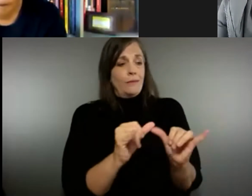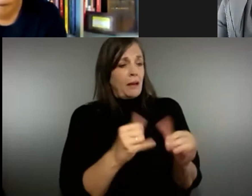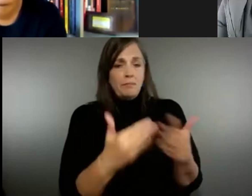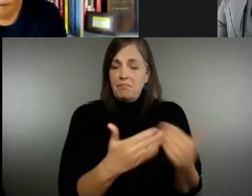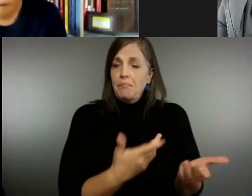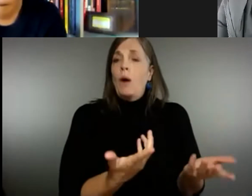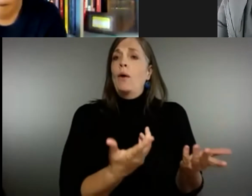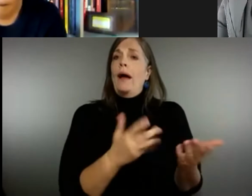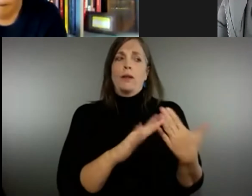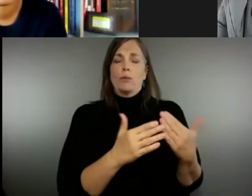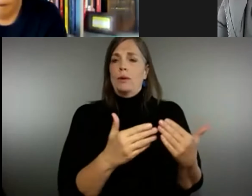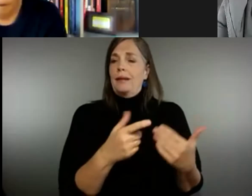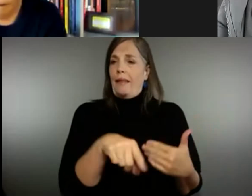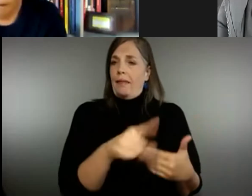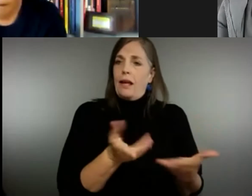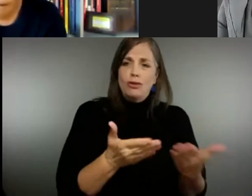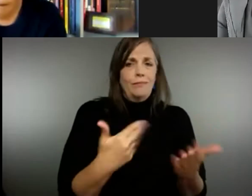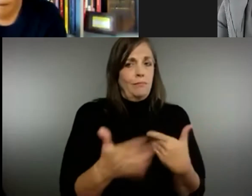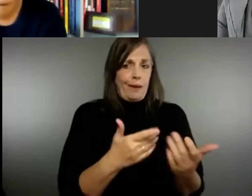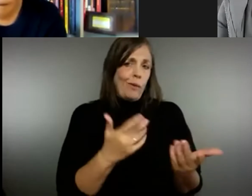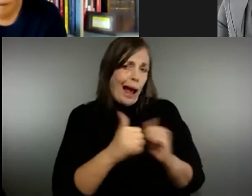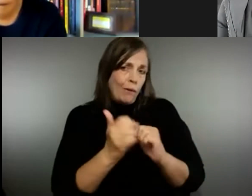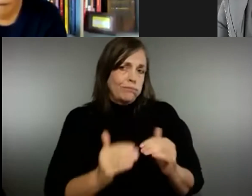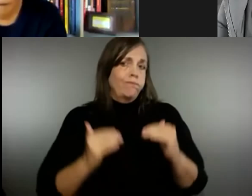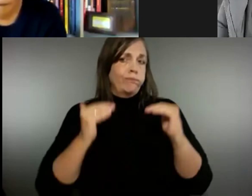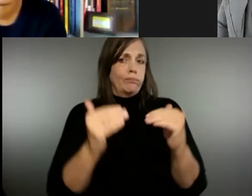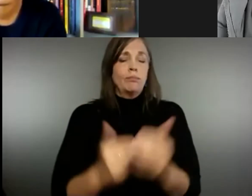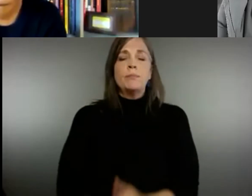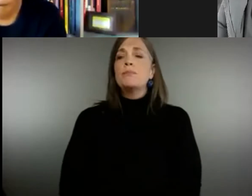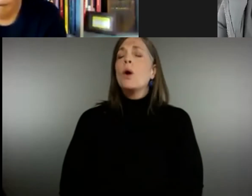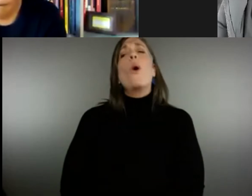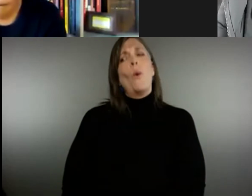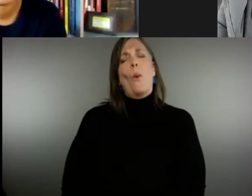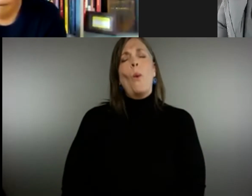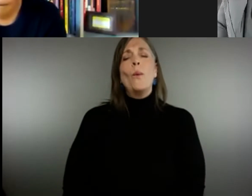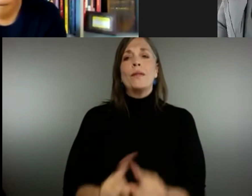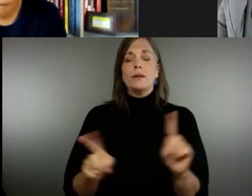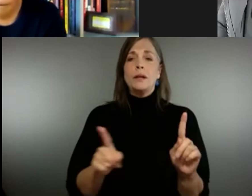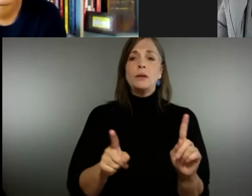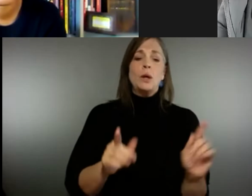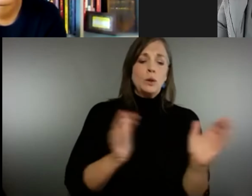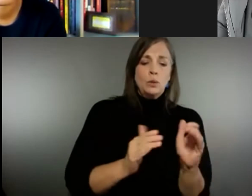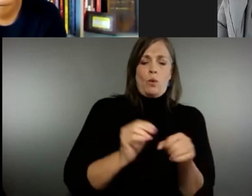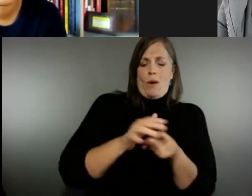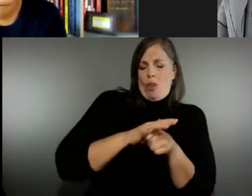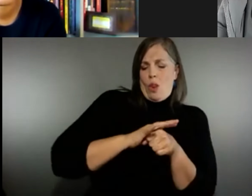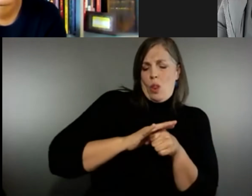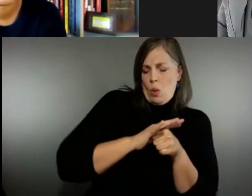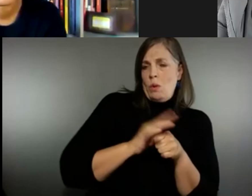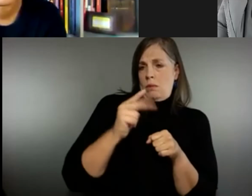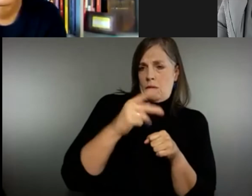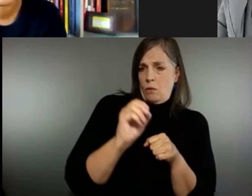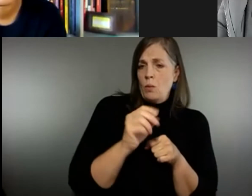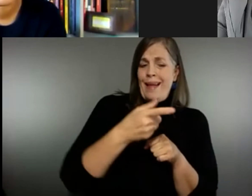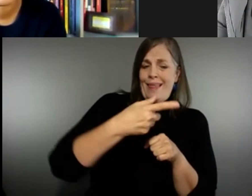mean i think you know there's a couple different um approaches here i think there's there's um small and kind of much more local non-profit organizations that